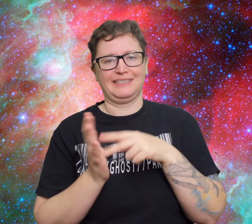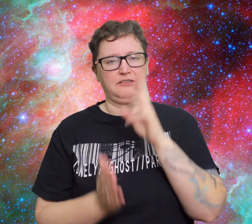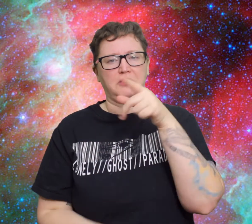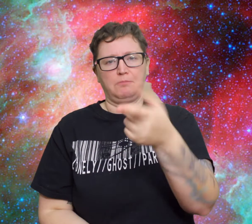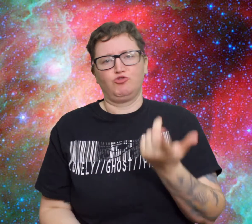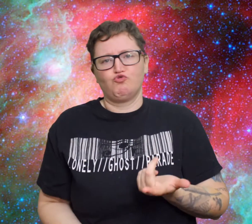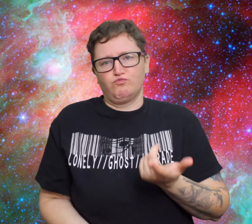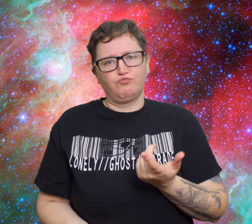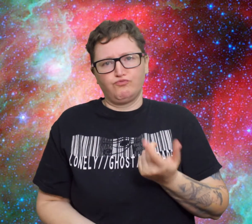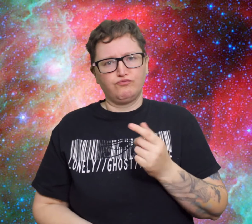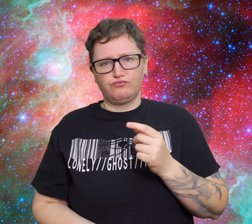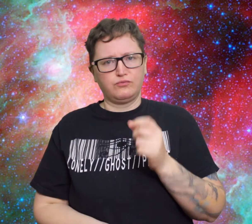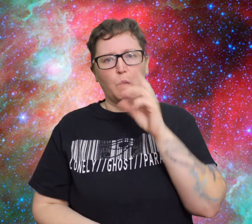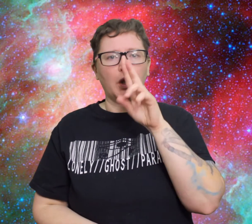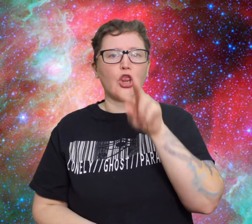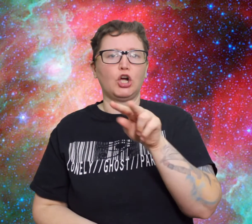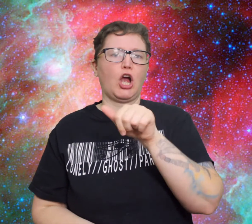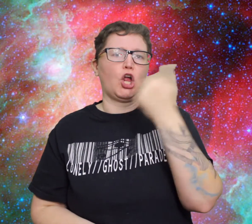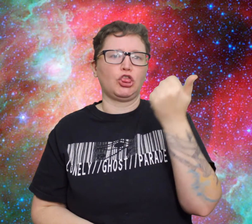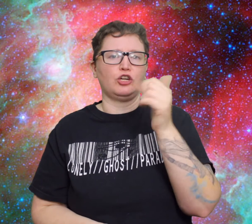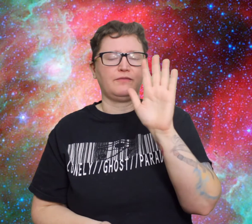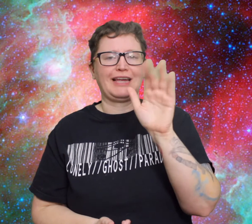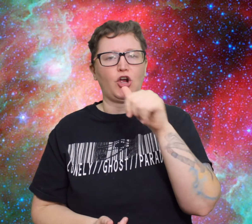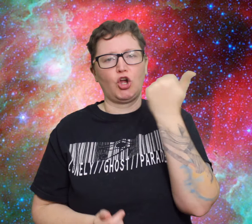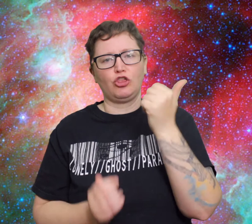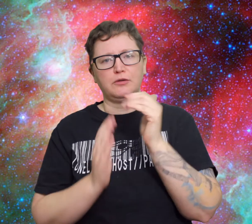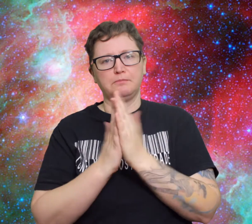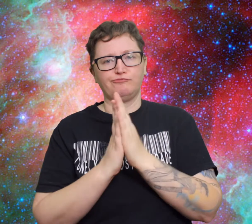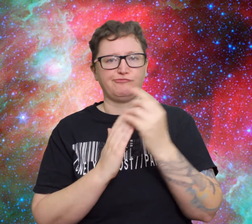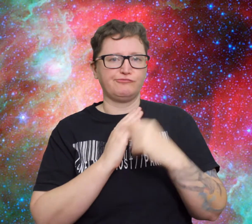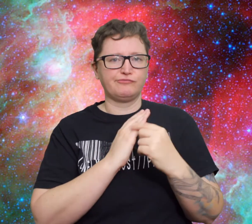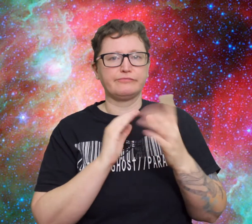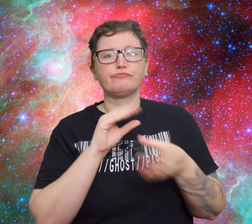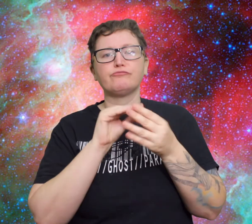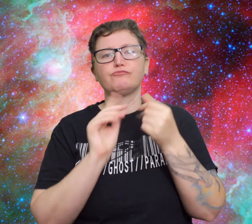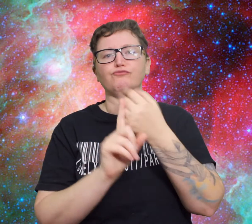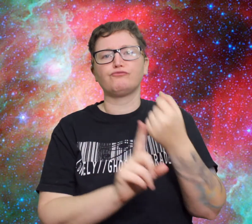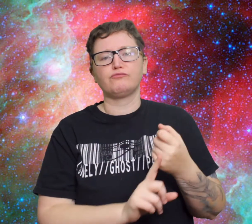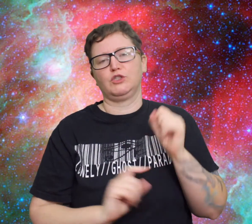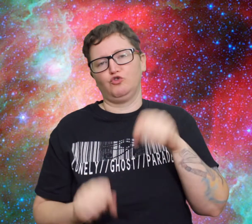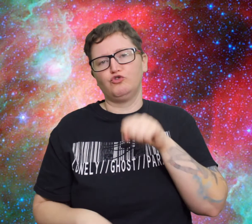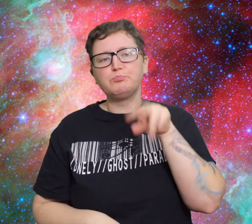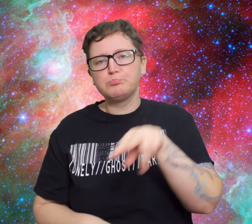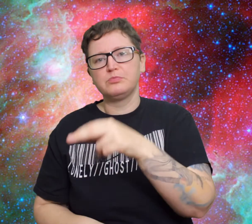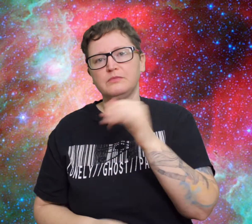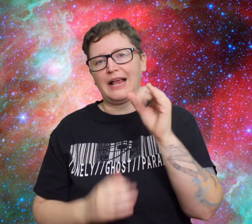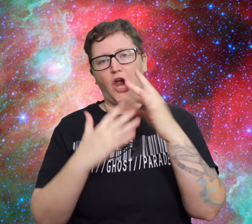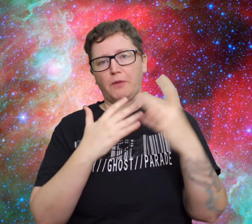not in there, that means it's going to be up to you. Or, again, you can look on, other books, magazines, see if there's any sort of expansion.